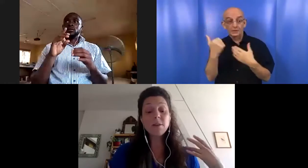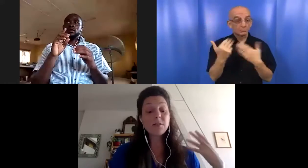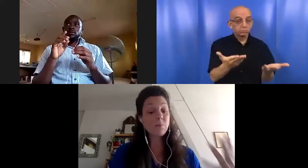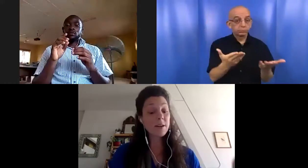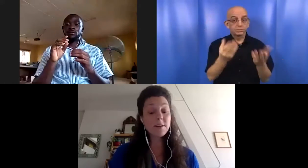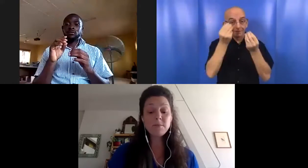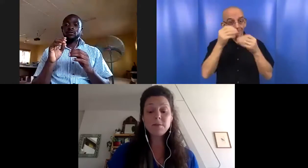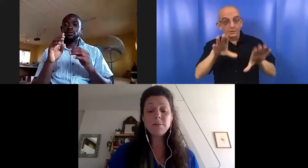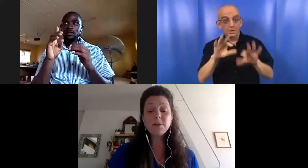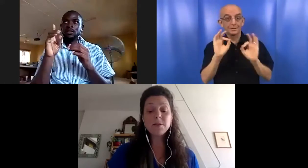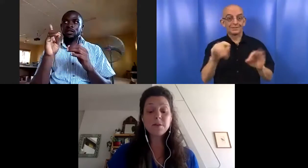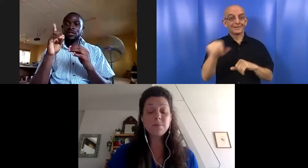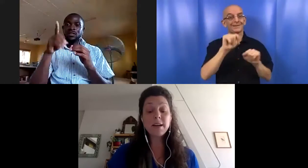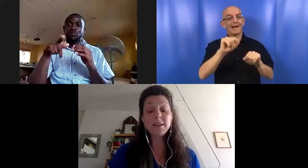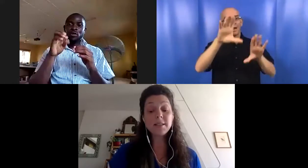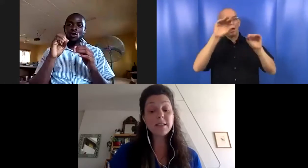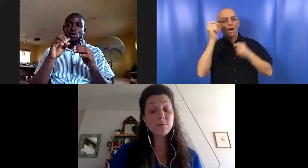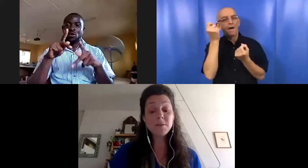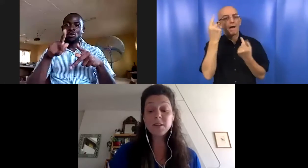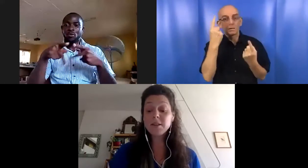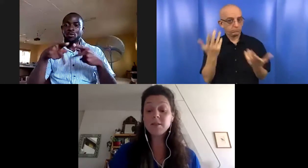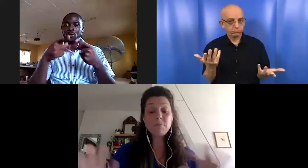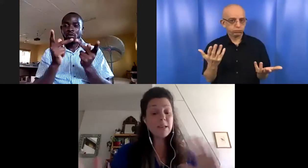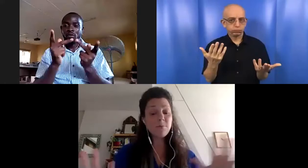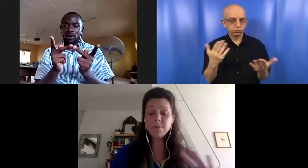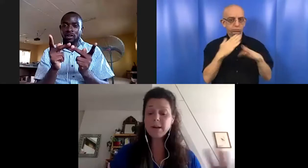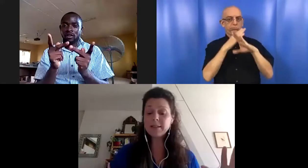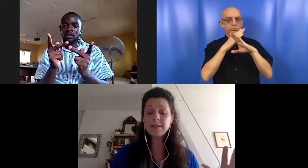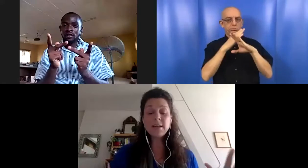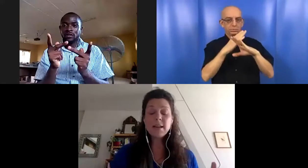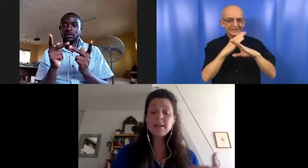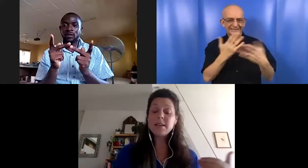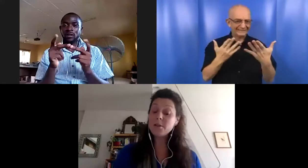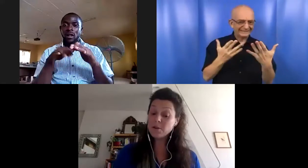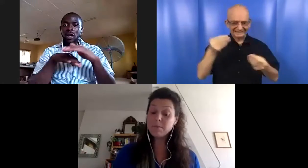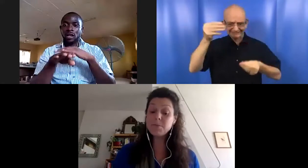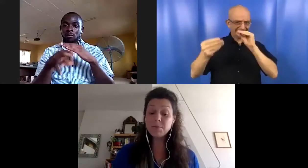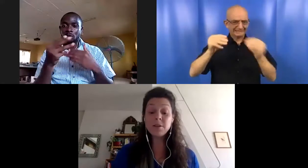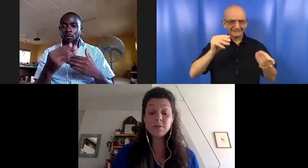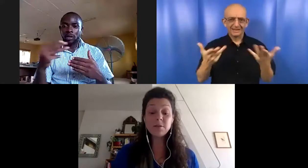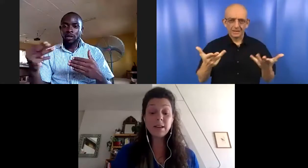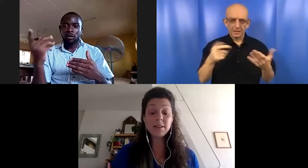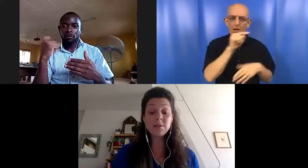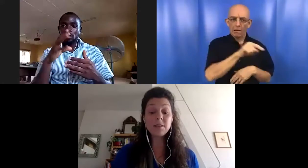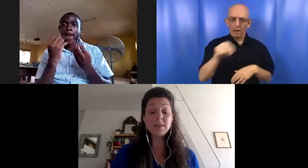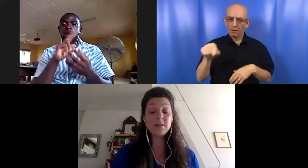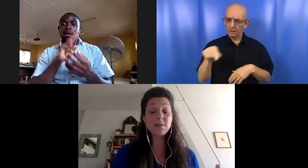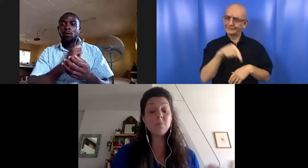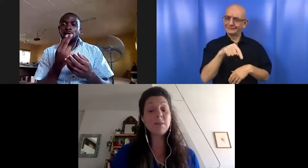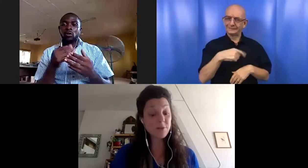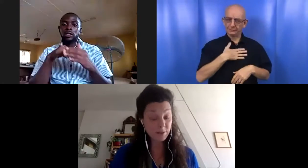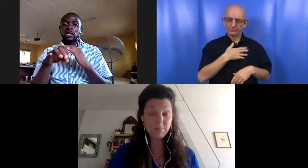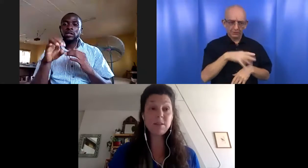information, raised awareness with members, provided accessible materials in many formats, and in Europe, DPOs took action and